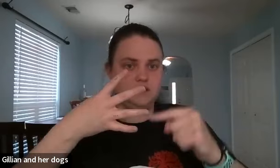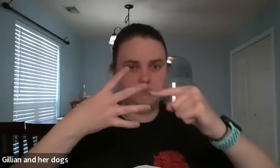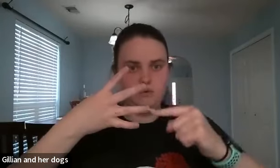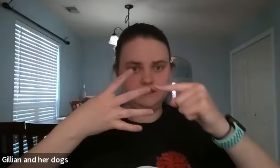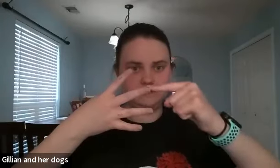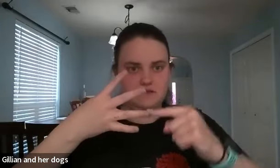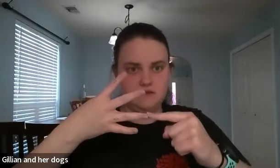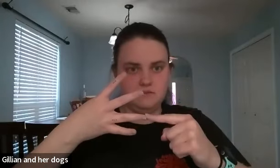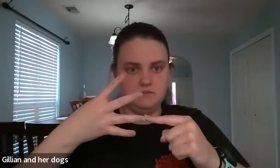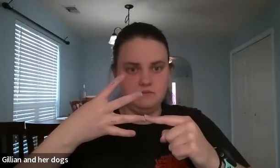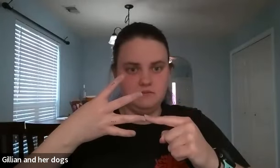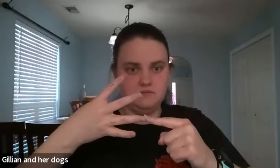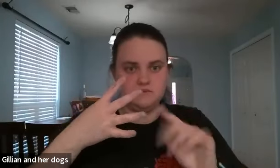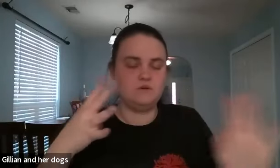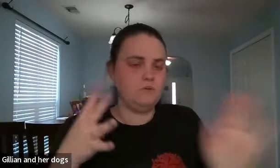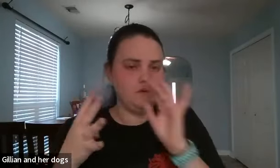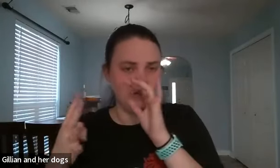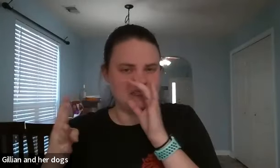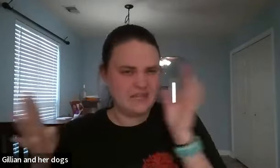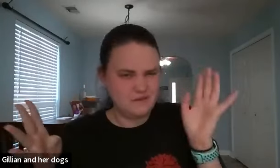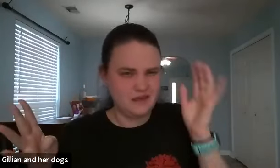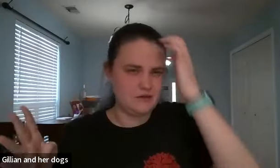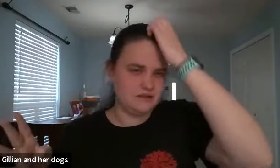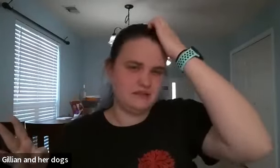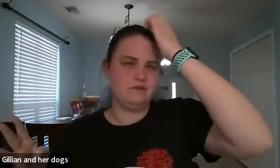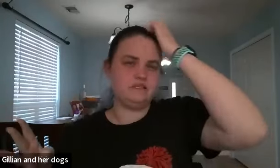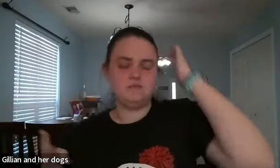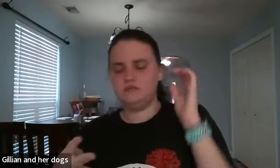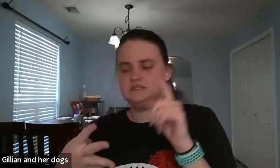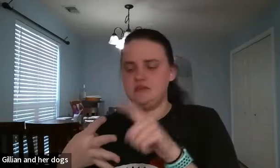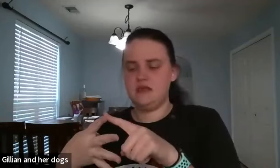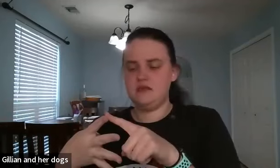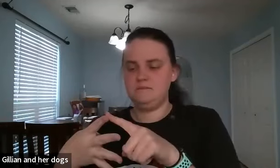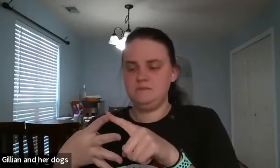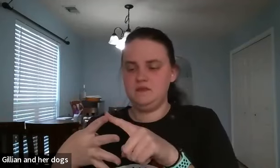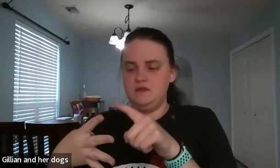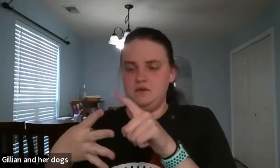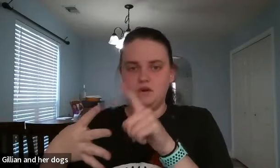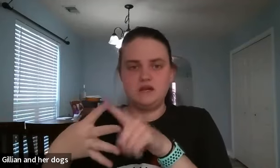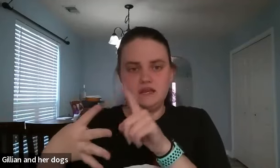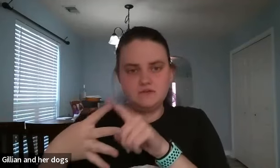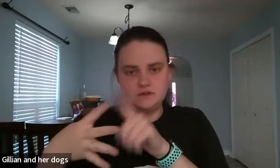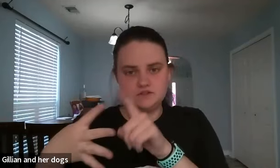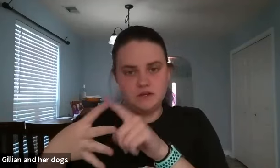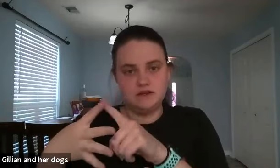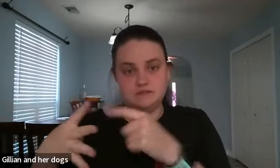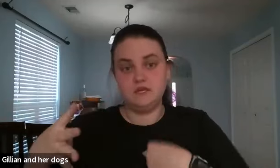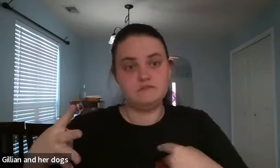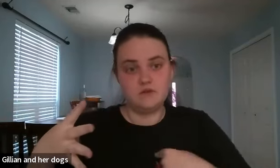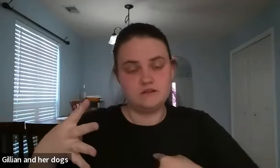can point to them. So does that, for example, let's say we're going to name the first one is me. I'll